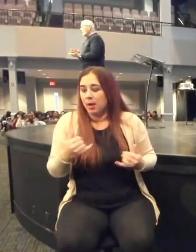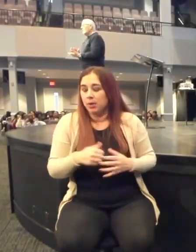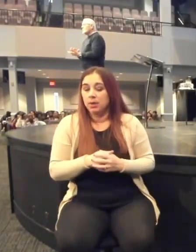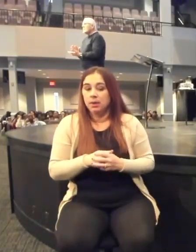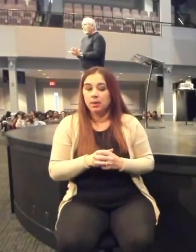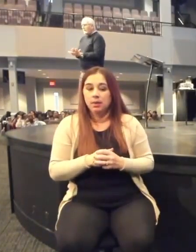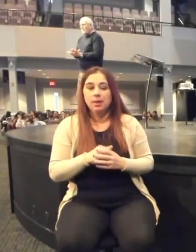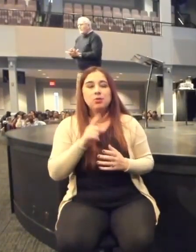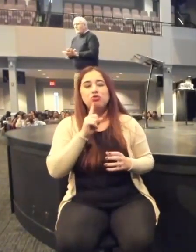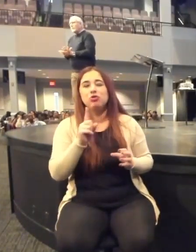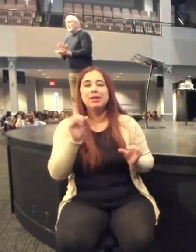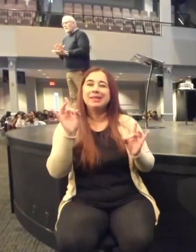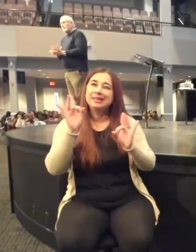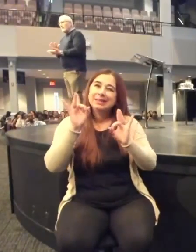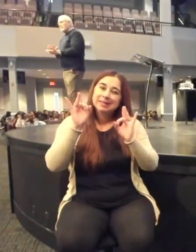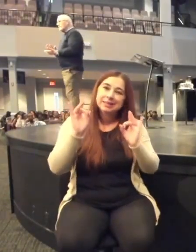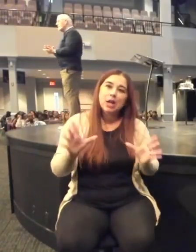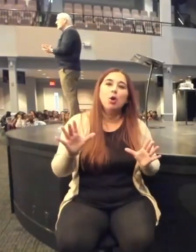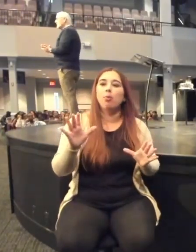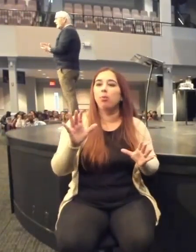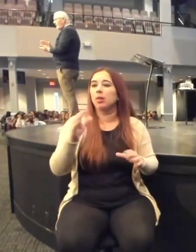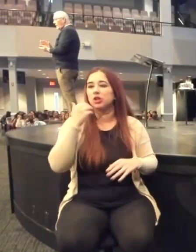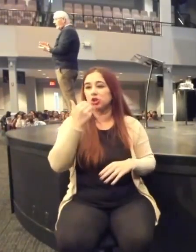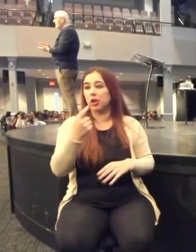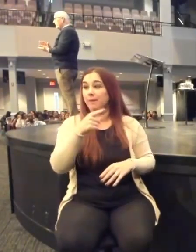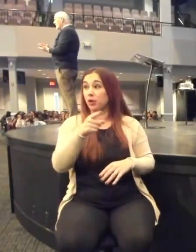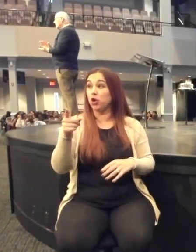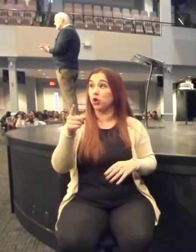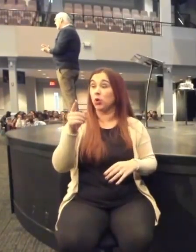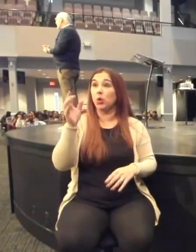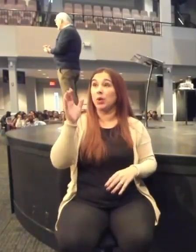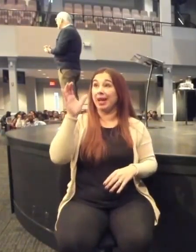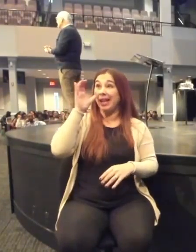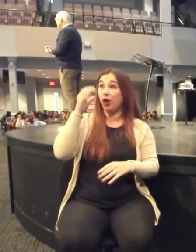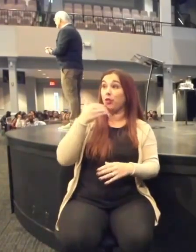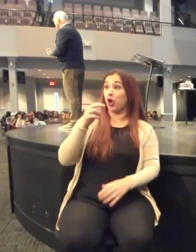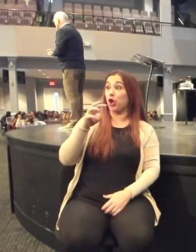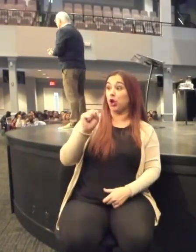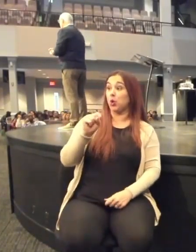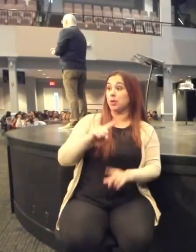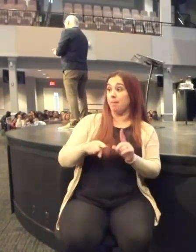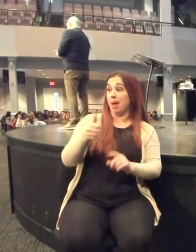a terrible shame for you to hear the good news and never believe it for yourself.